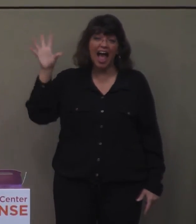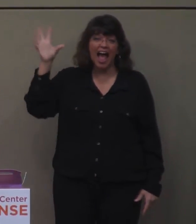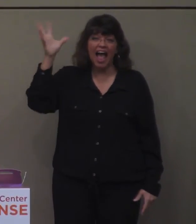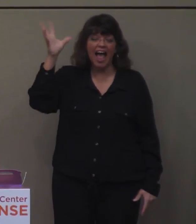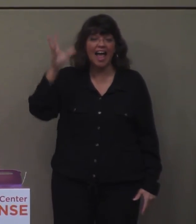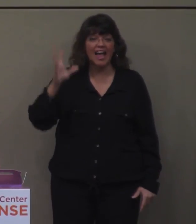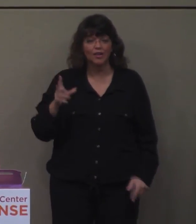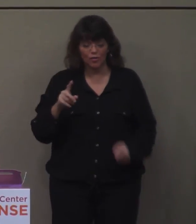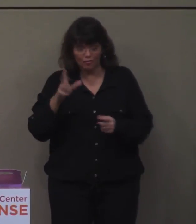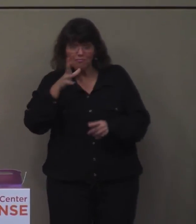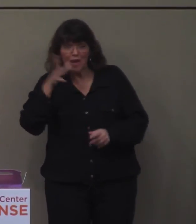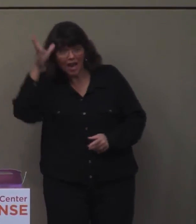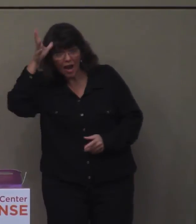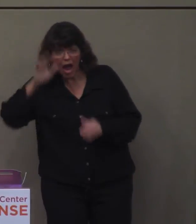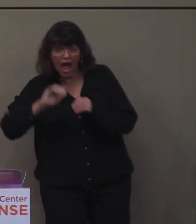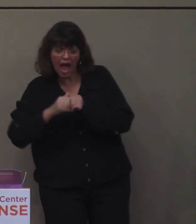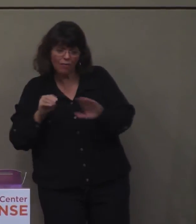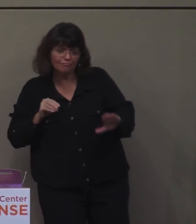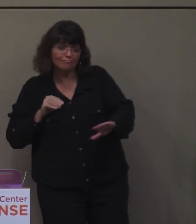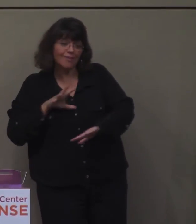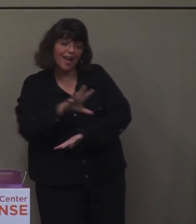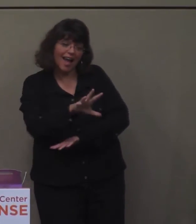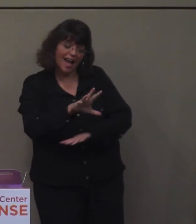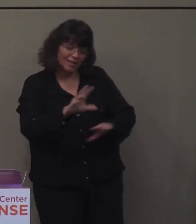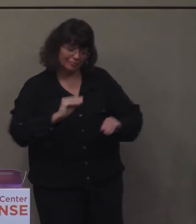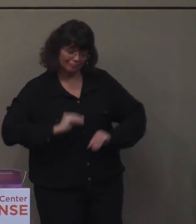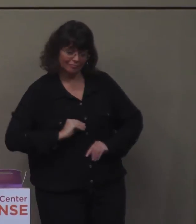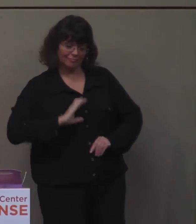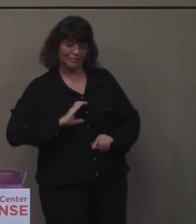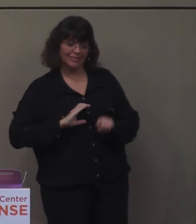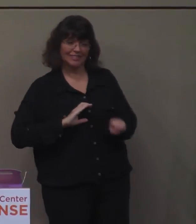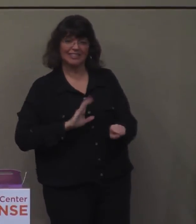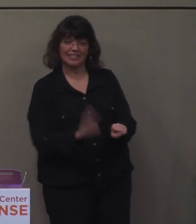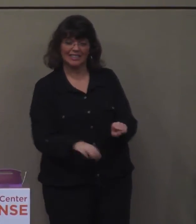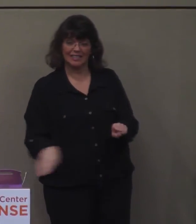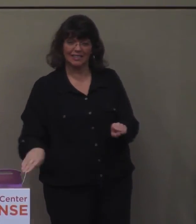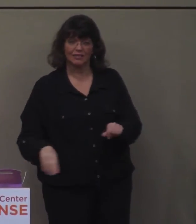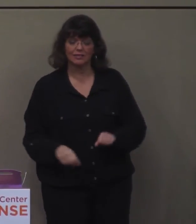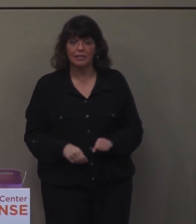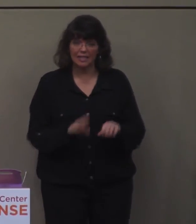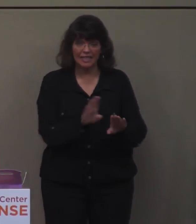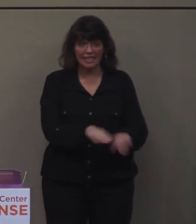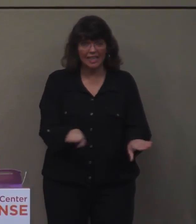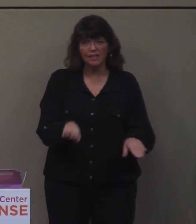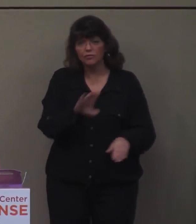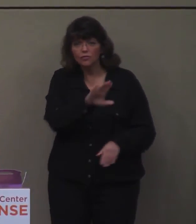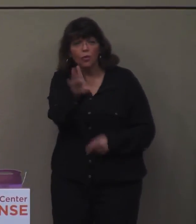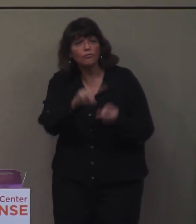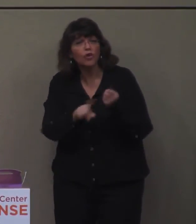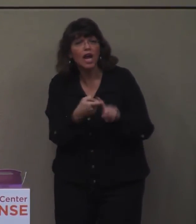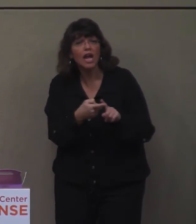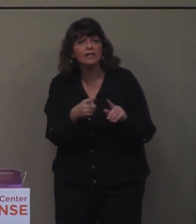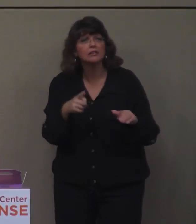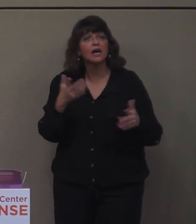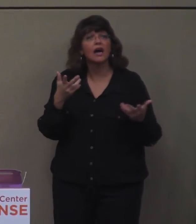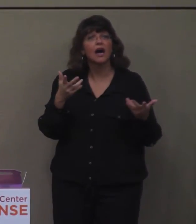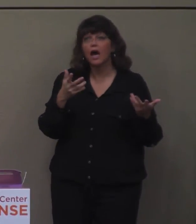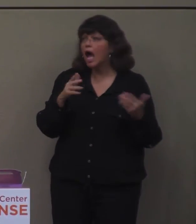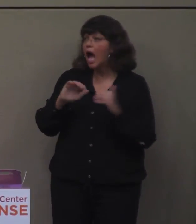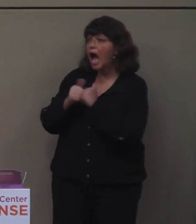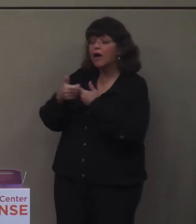kid, how can you be a light to your siblings or to your friends? How can you be calm in the midst of the storm? Because sometimes